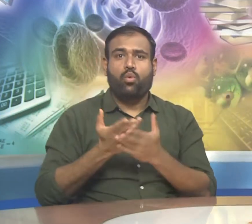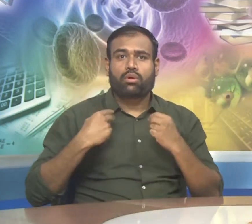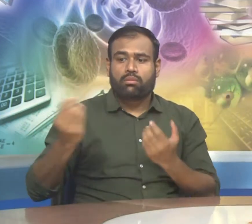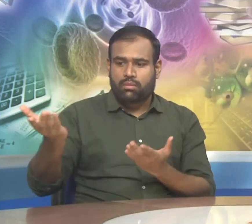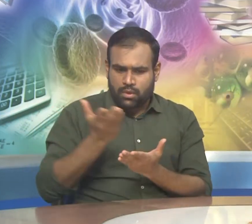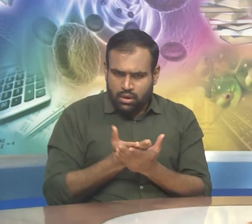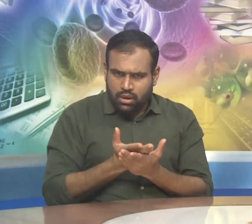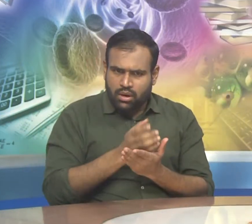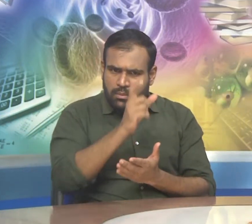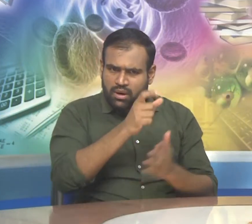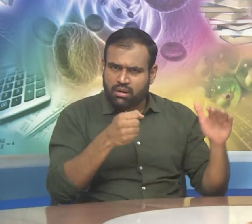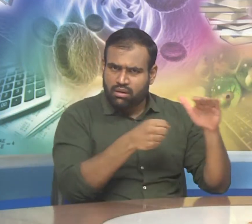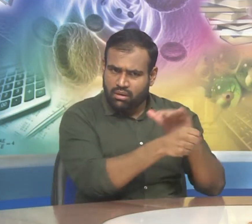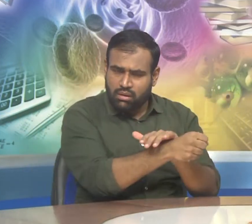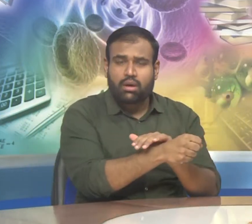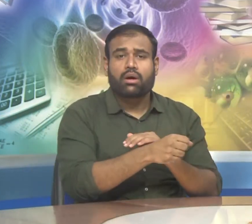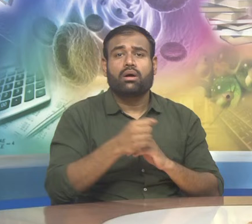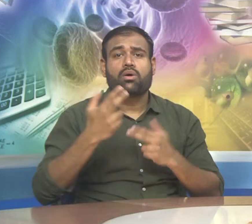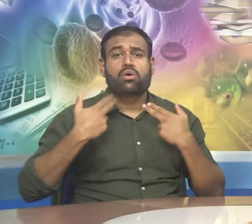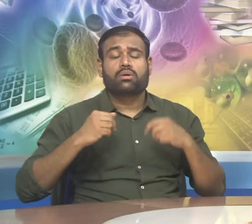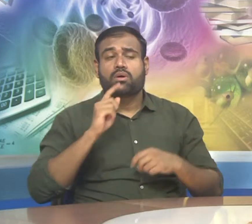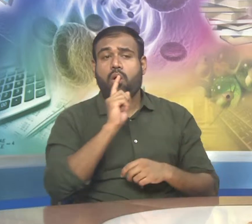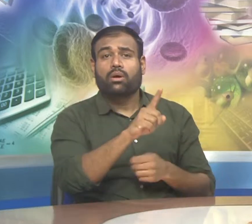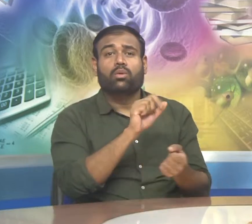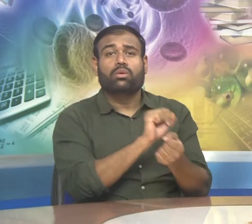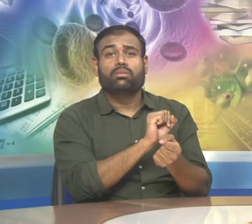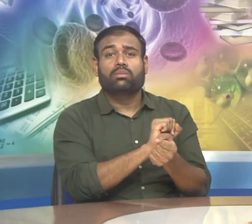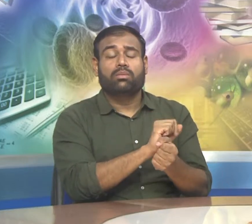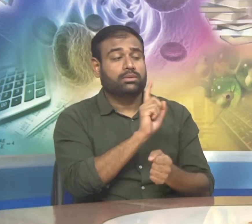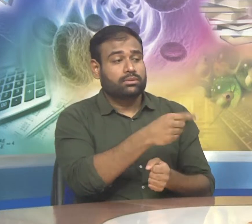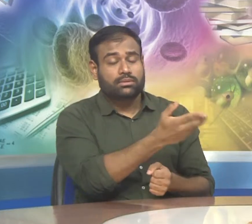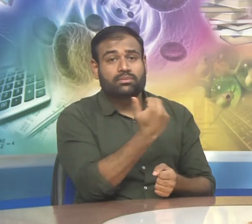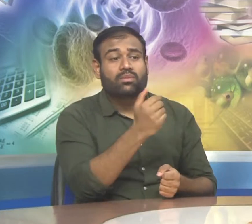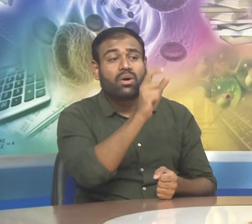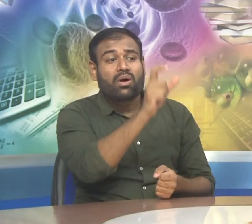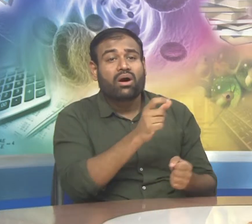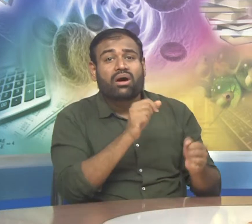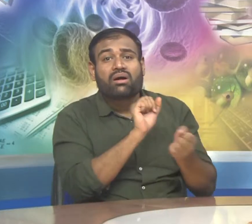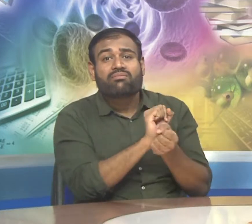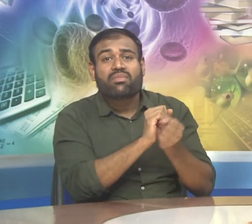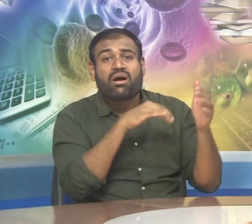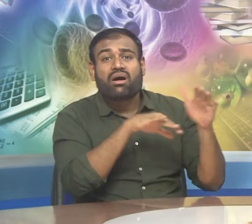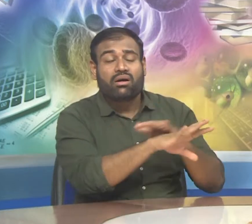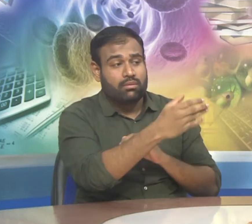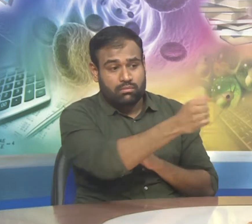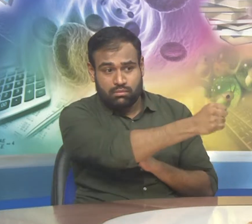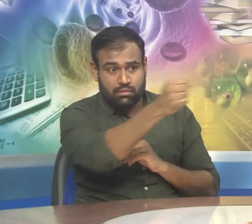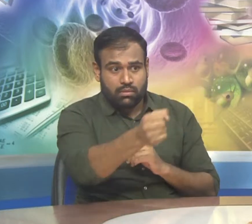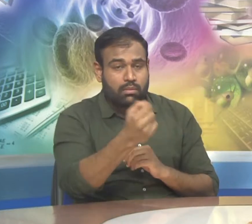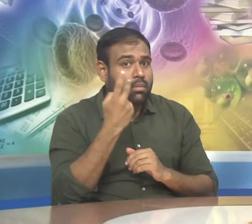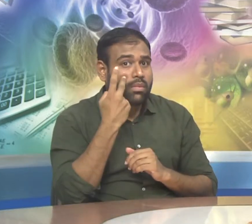been detained unlawfully or illegally. Writs of